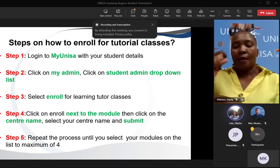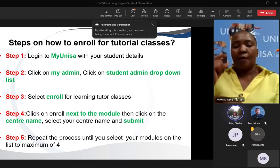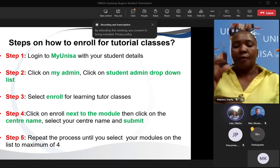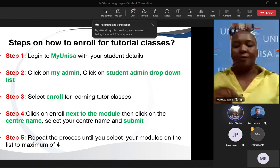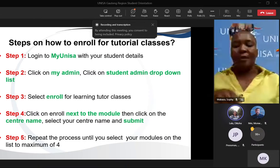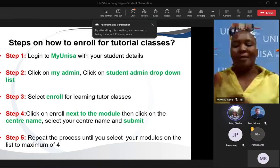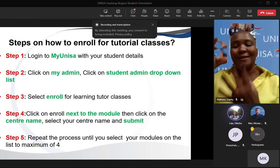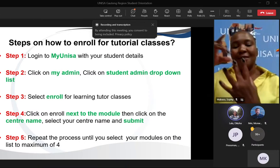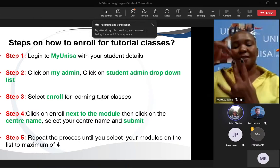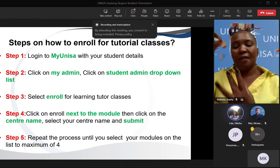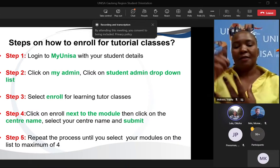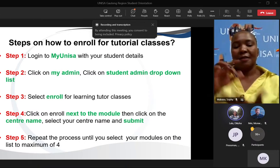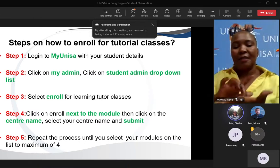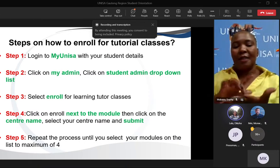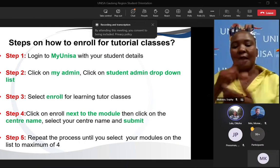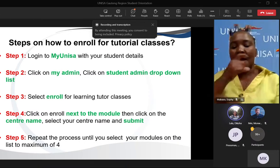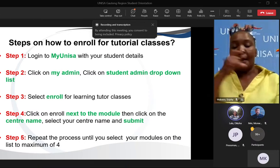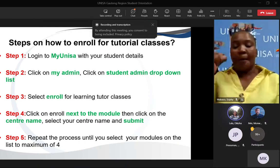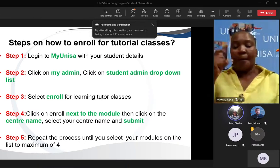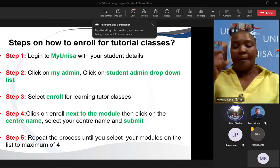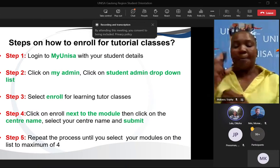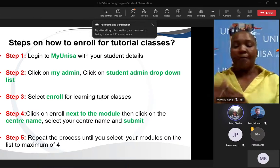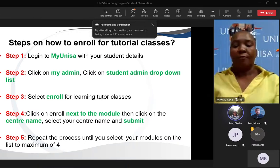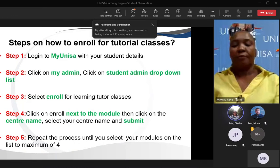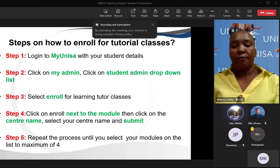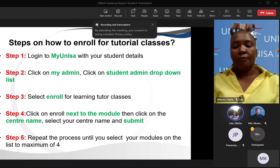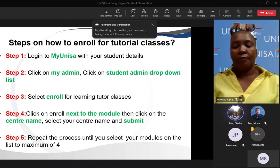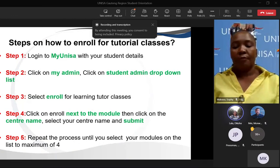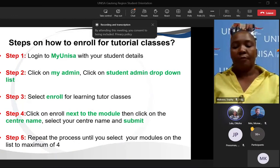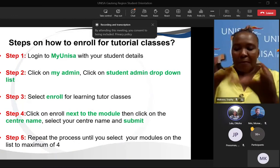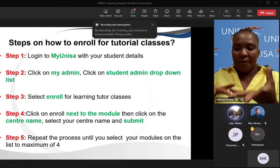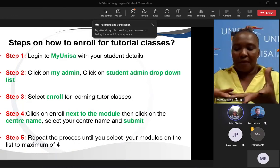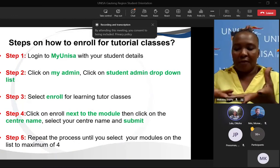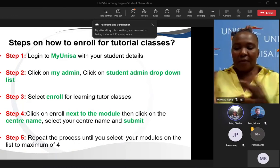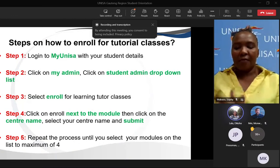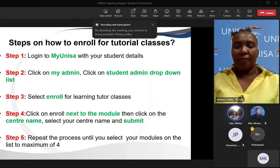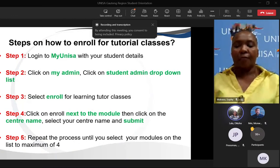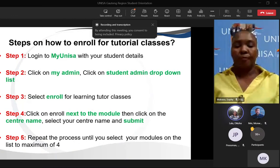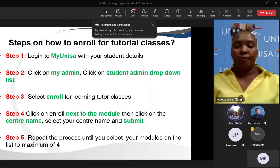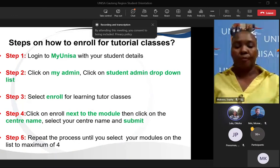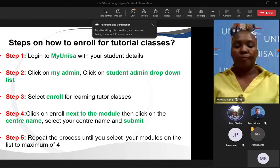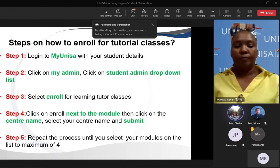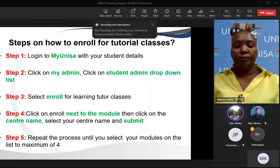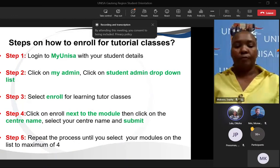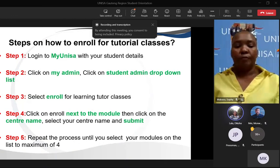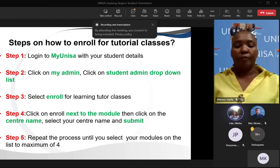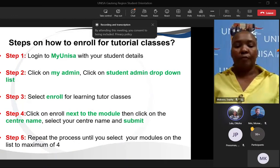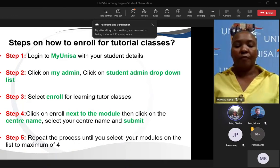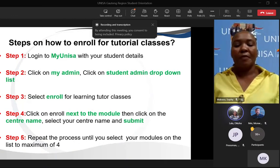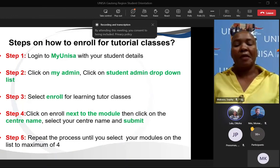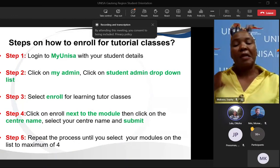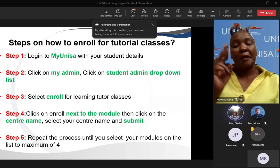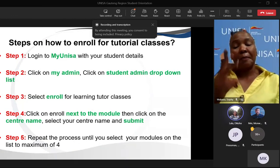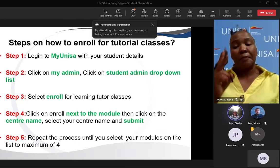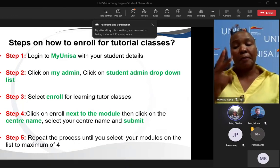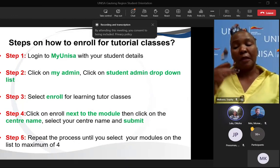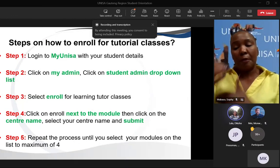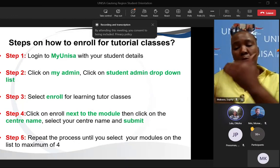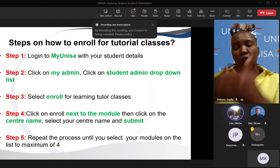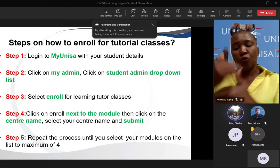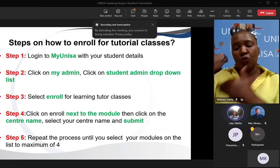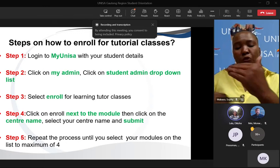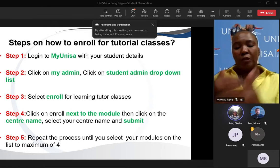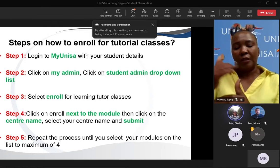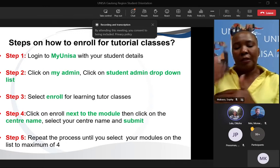select the center name and then you submit you repeat the process until you have